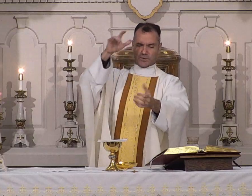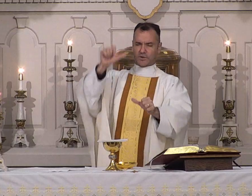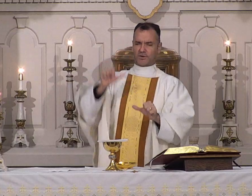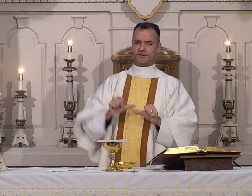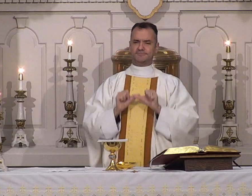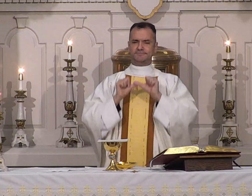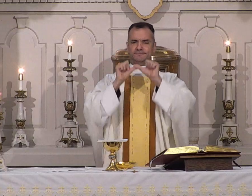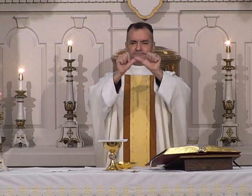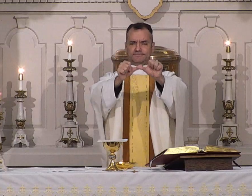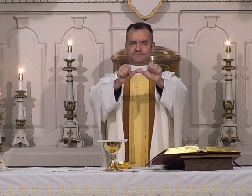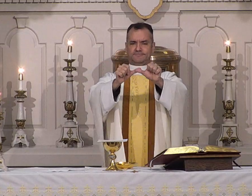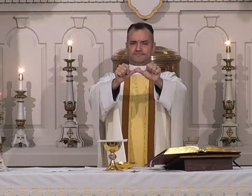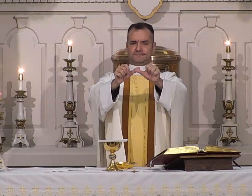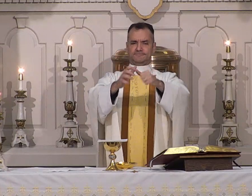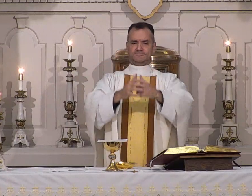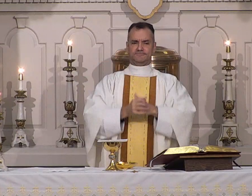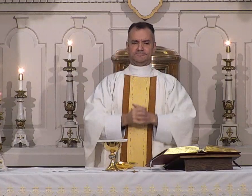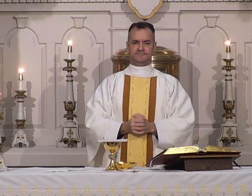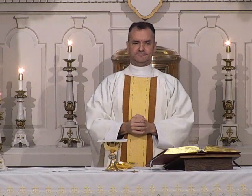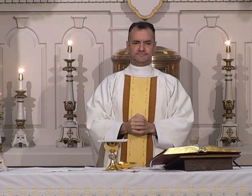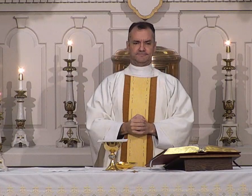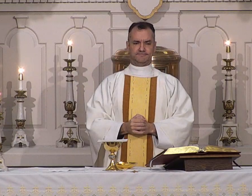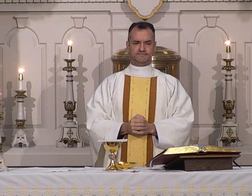as without end we acclaim,